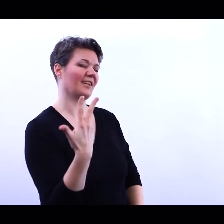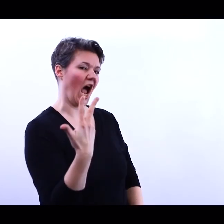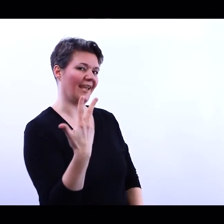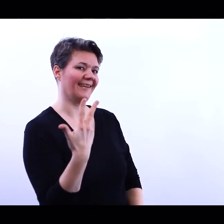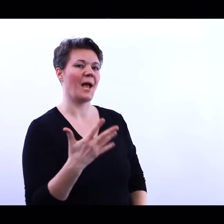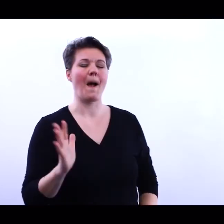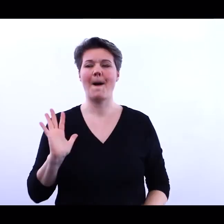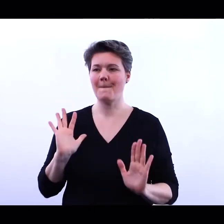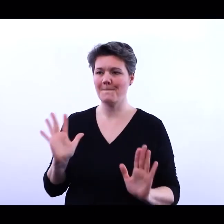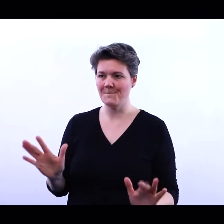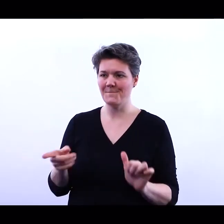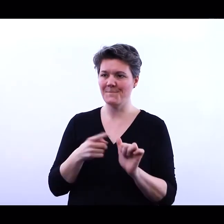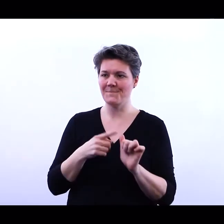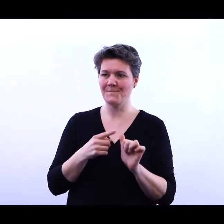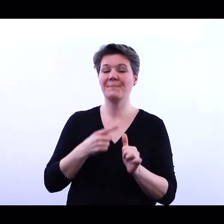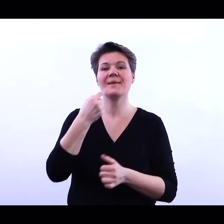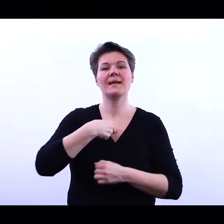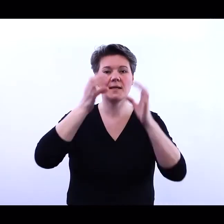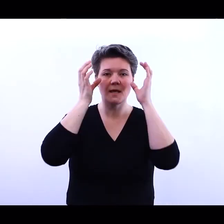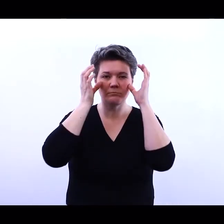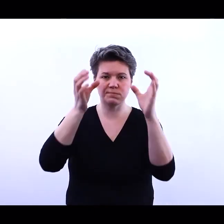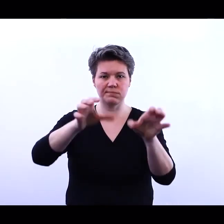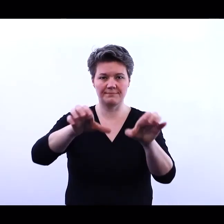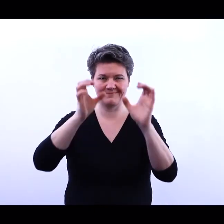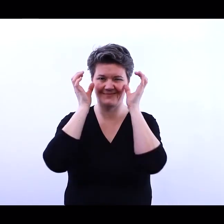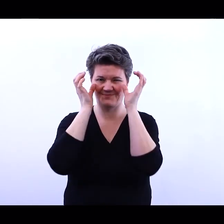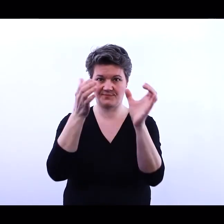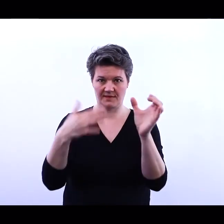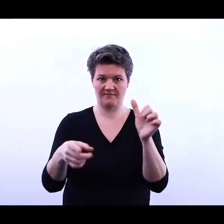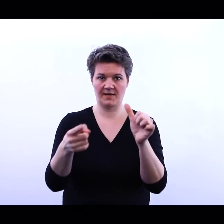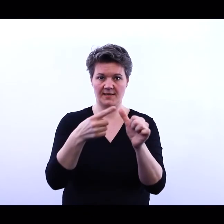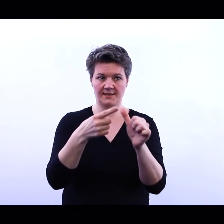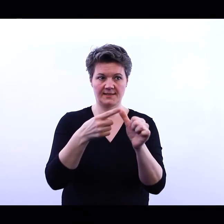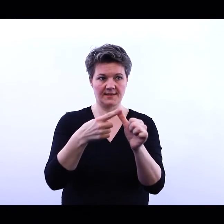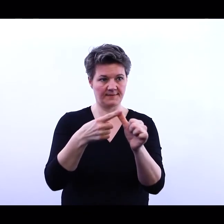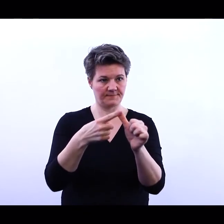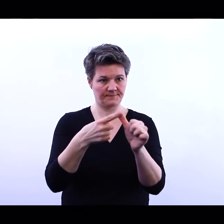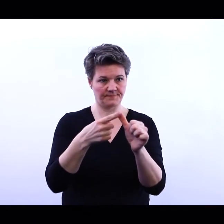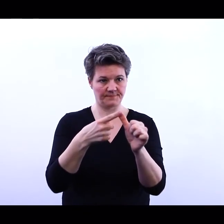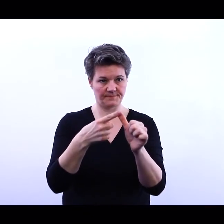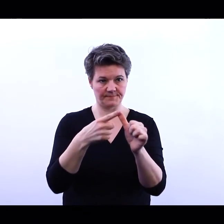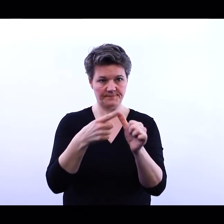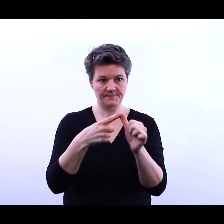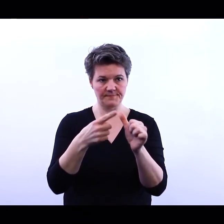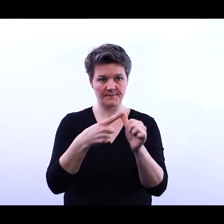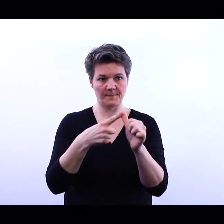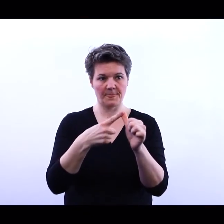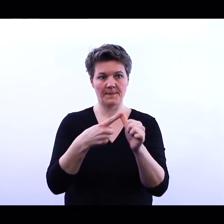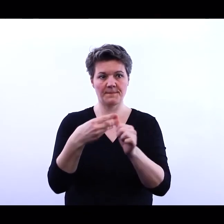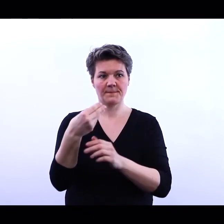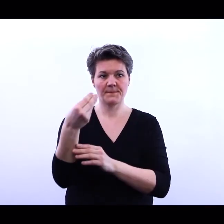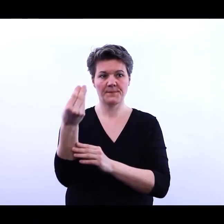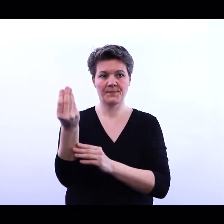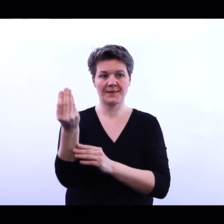let's see. So something I've watched recently was this art, you